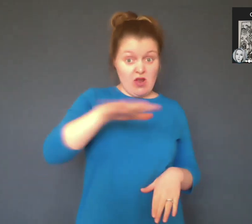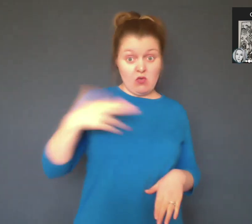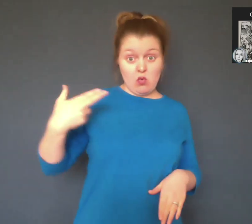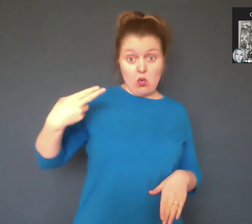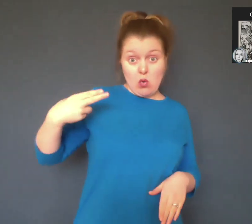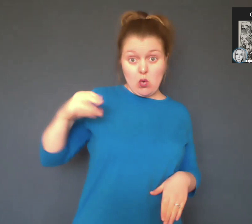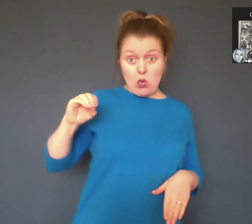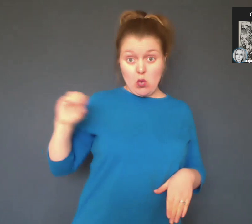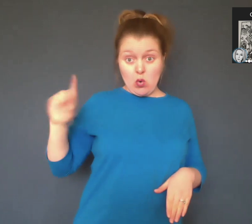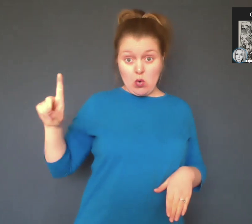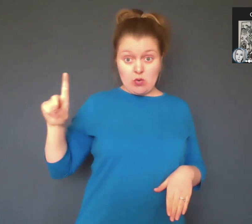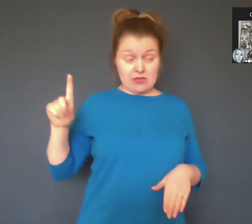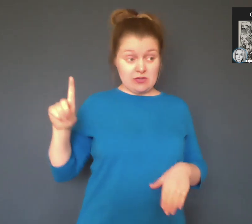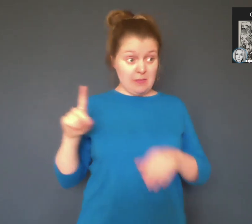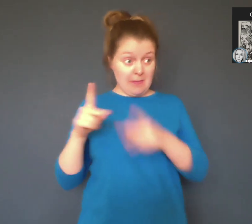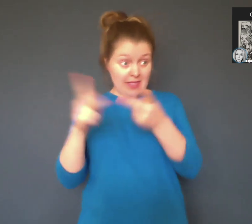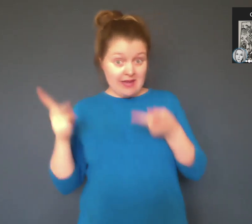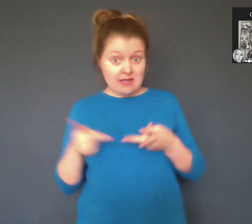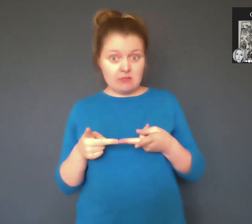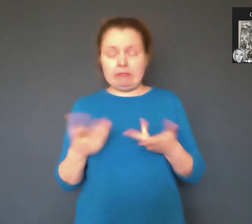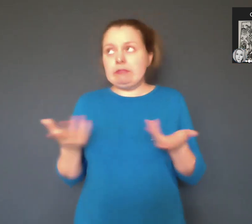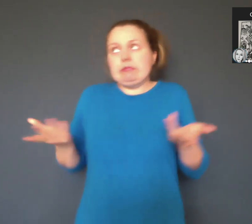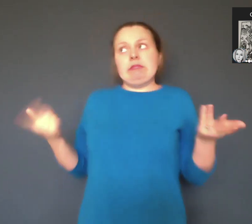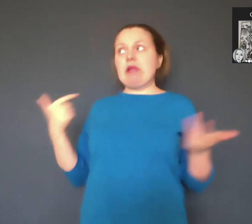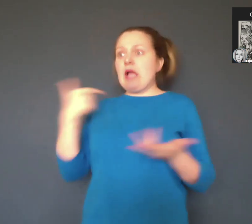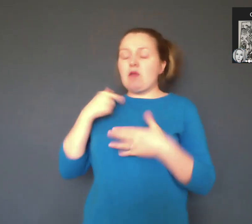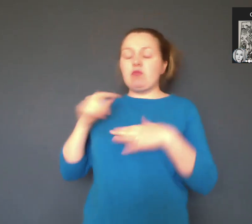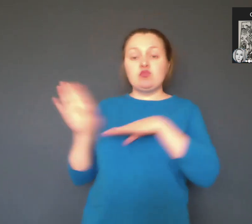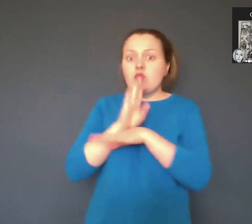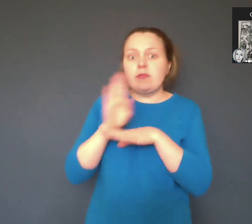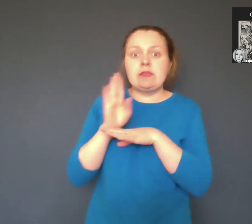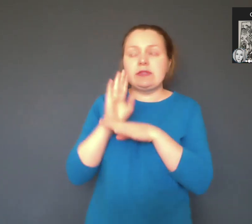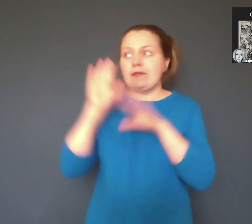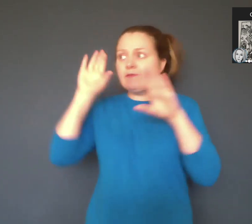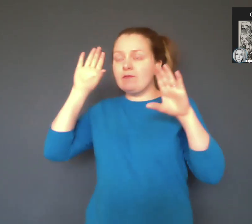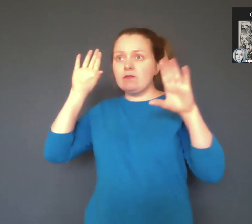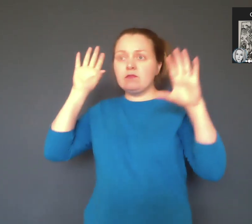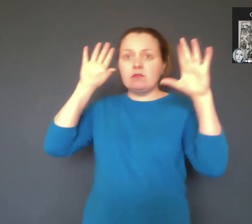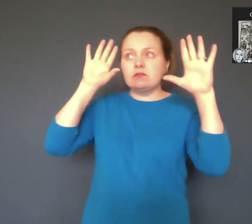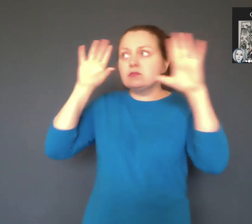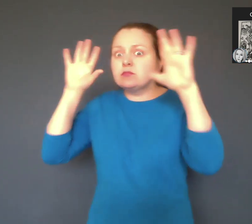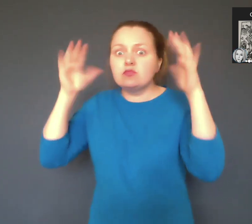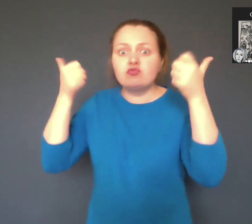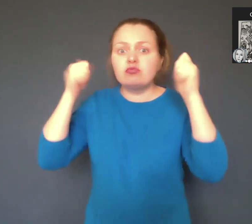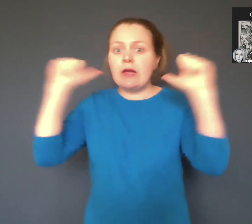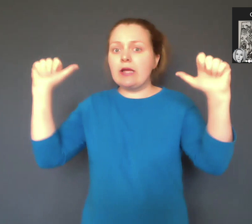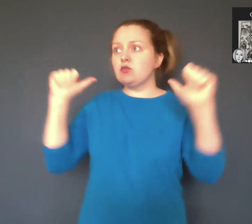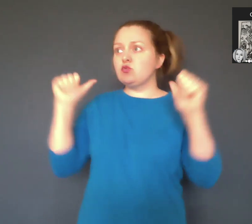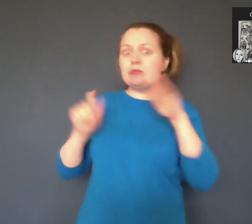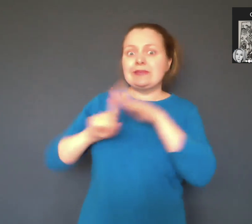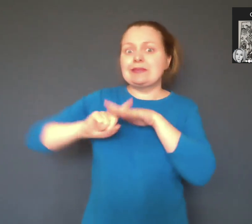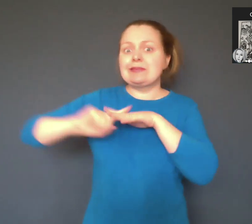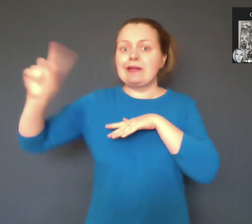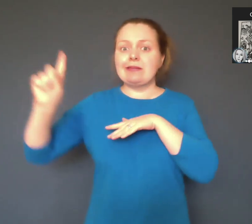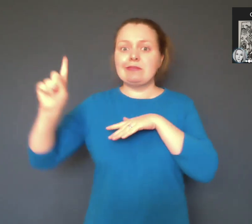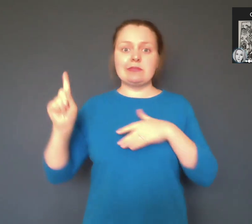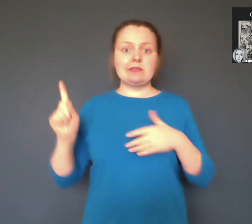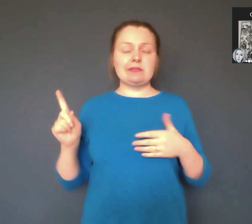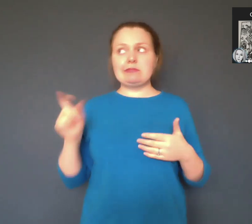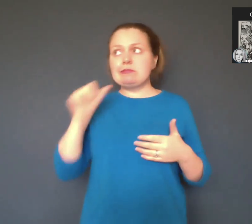any particular buildings around you saw?" "It was dark and rainy. So we just have to trust